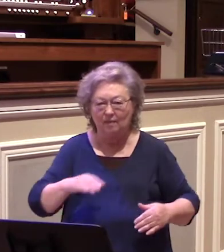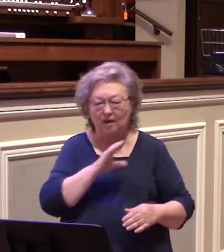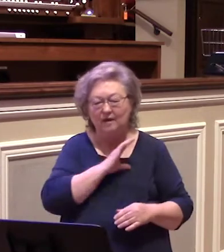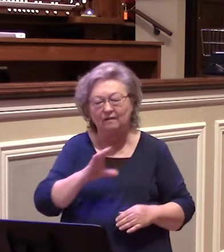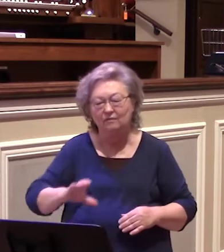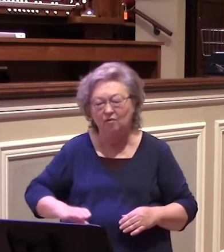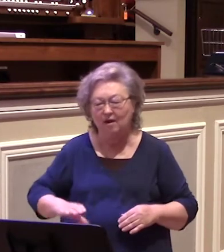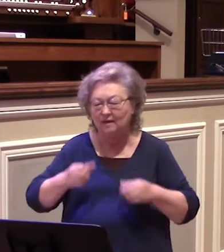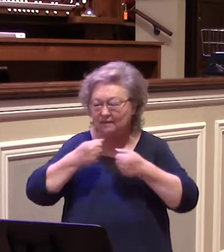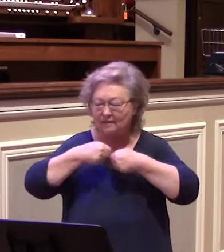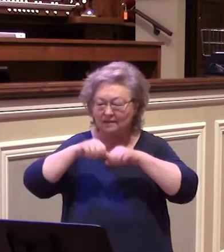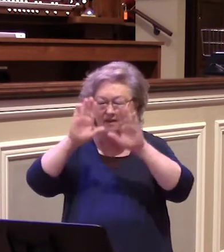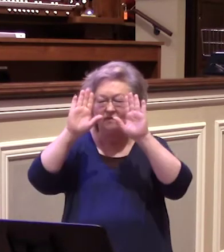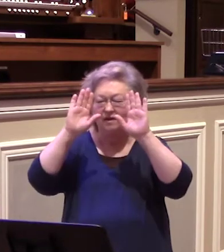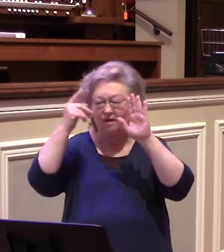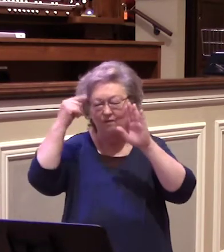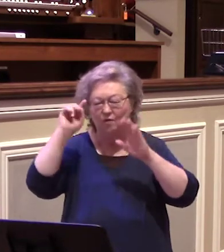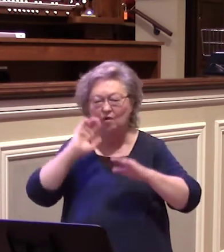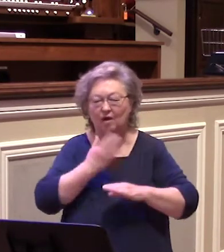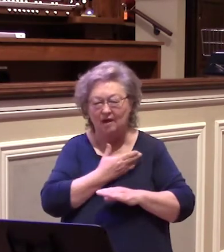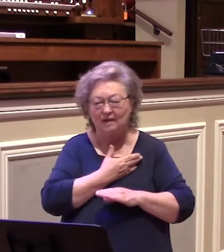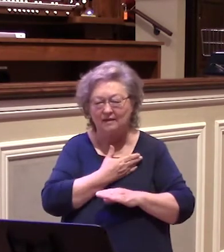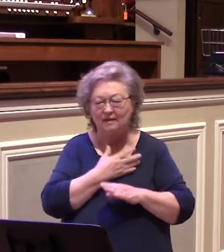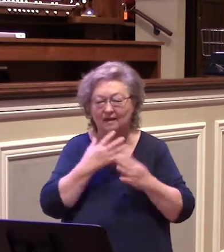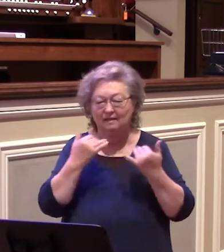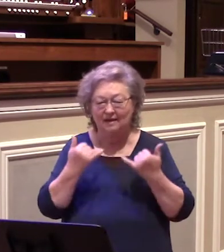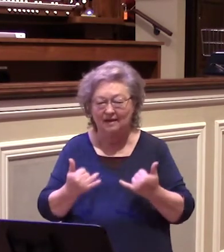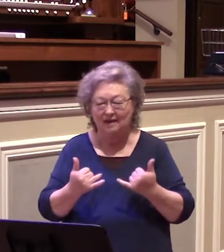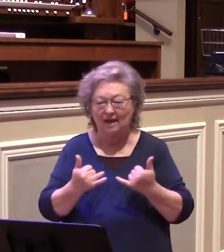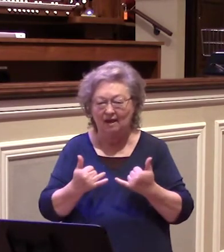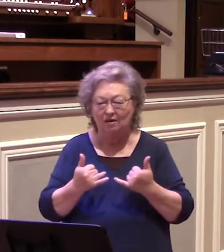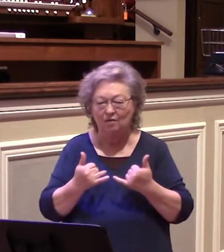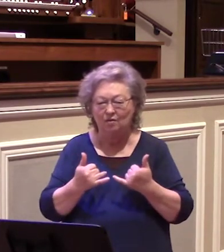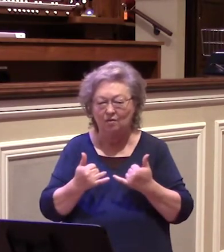us that we might be this body. Broken,